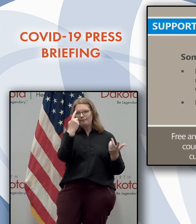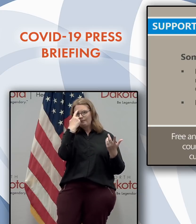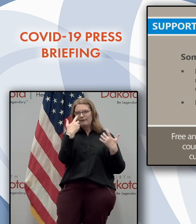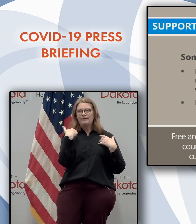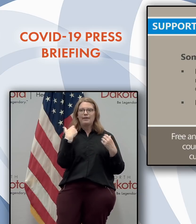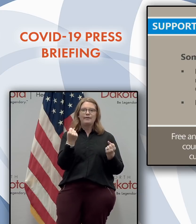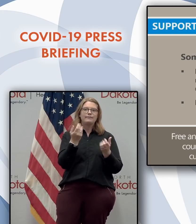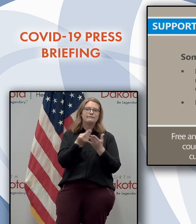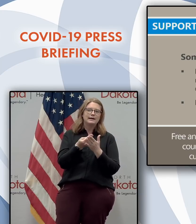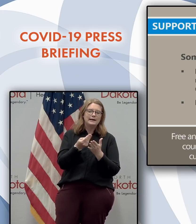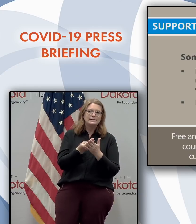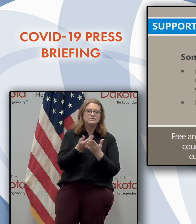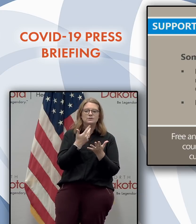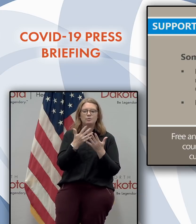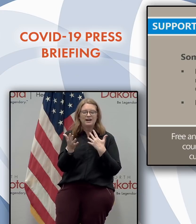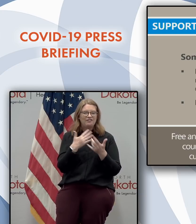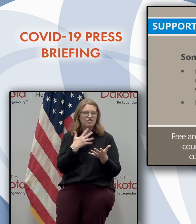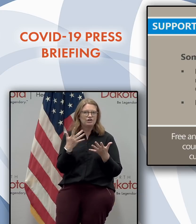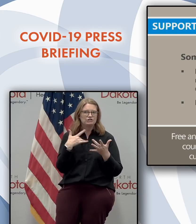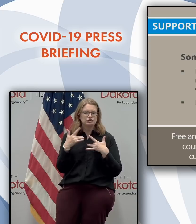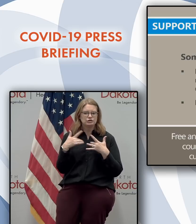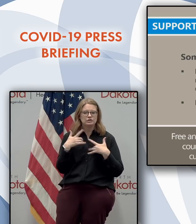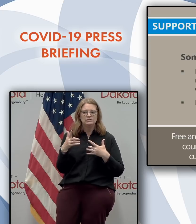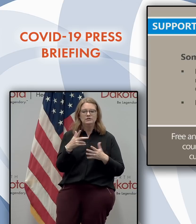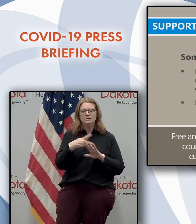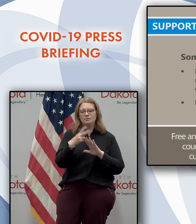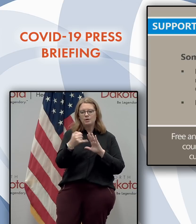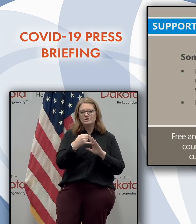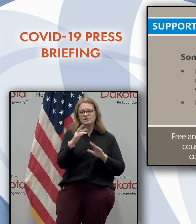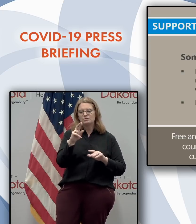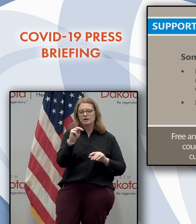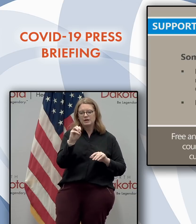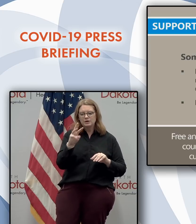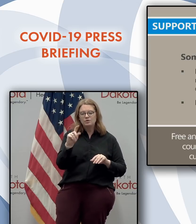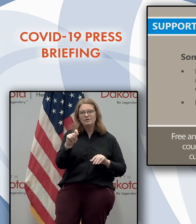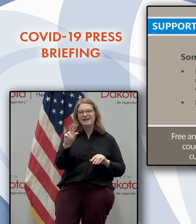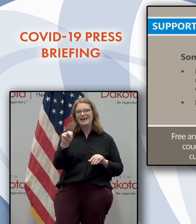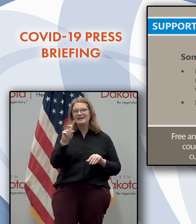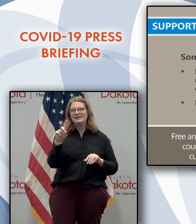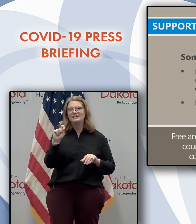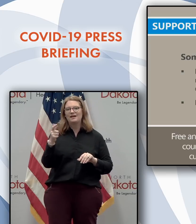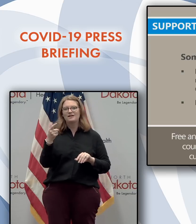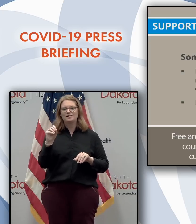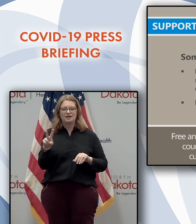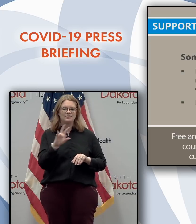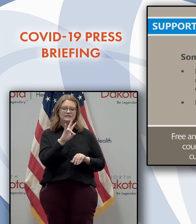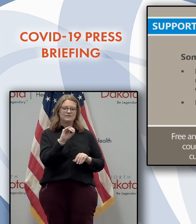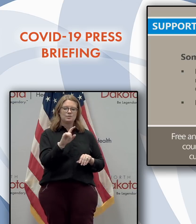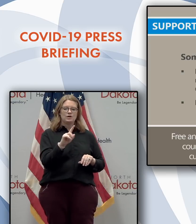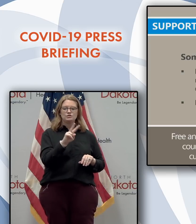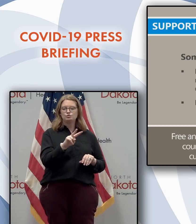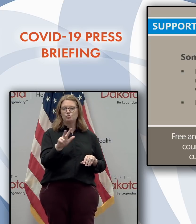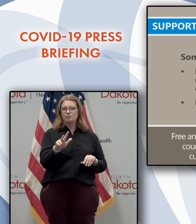health, financial, whatever your concern. Visit projectrenew.nd.gov or call